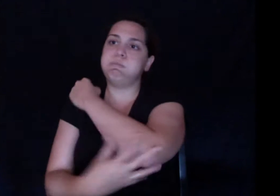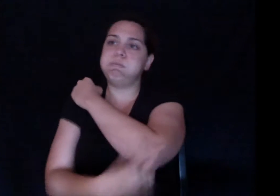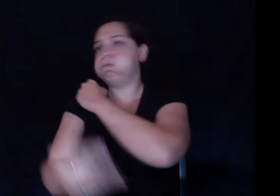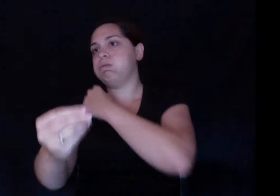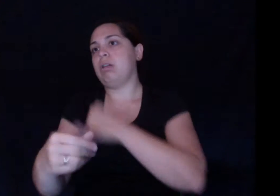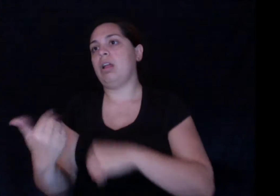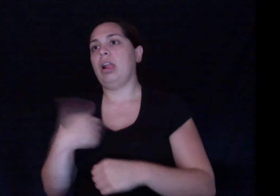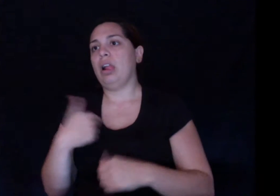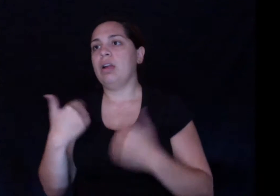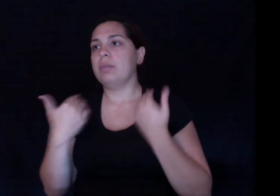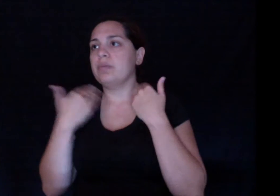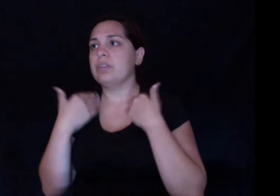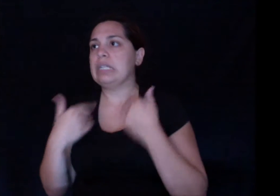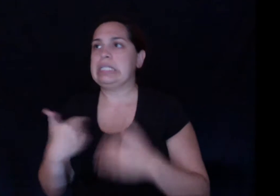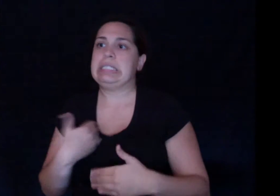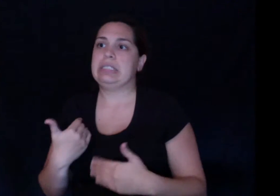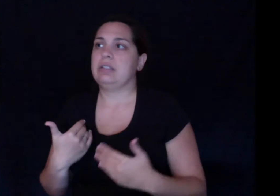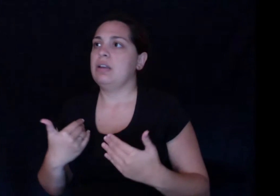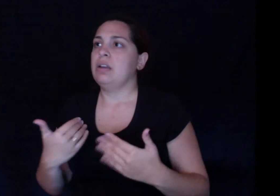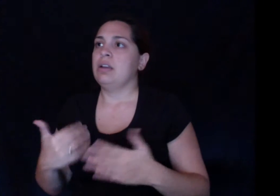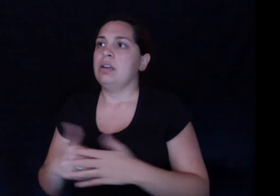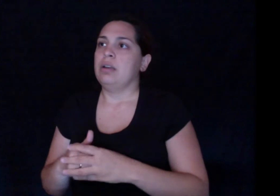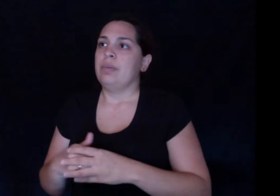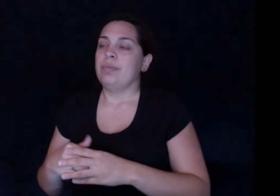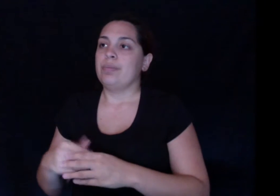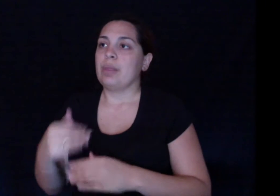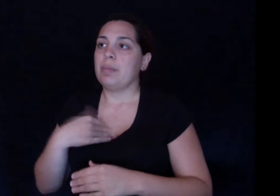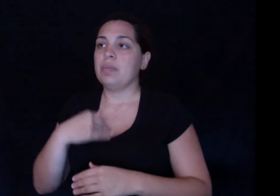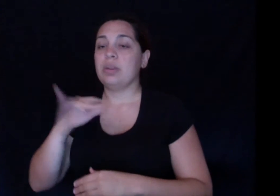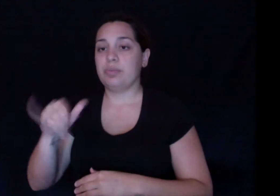swab kit. So I got the thing, I rubbed it